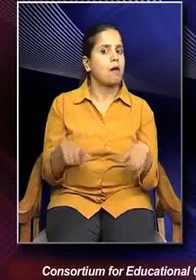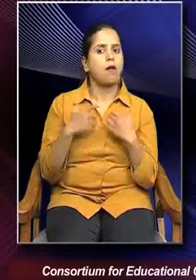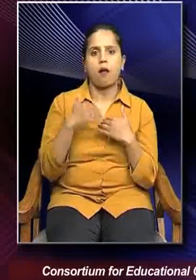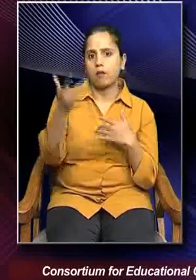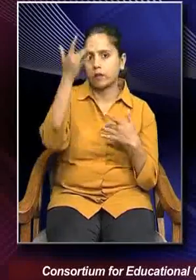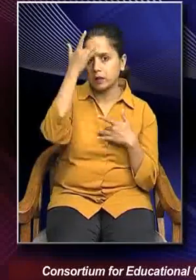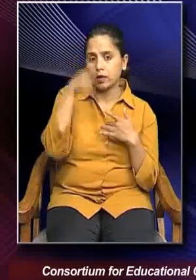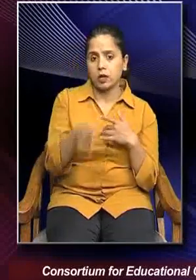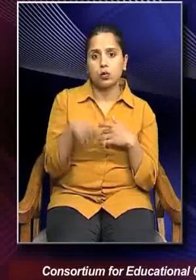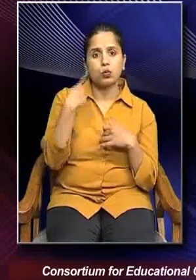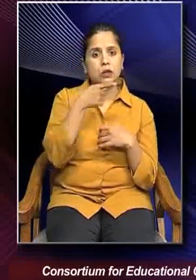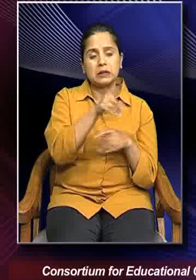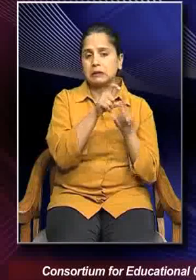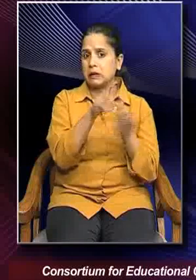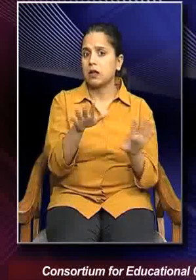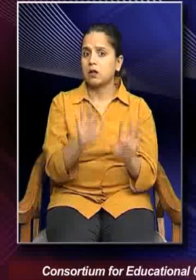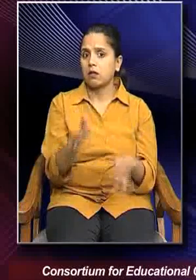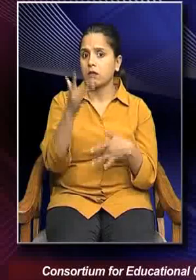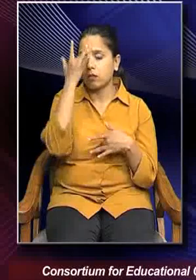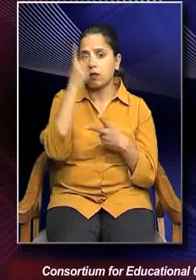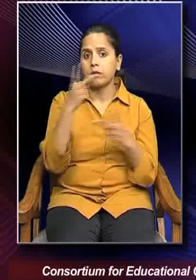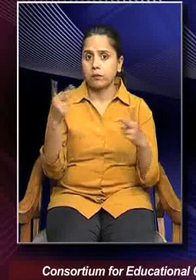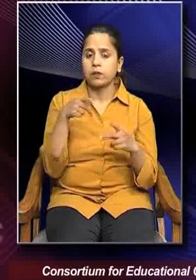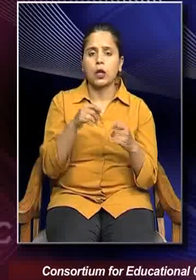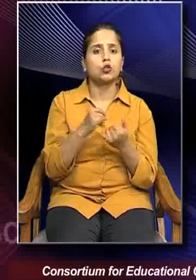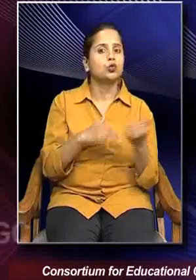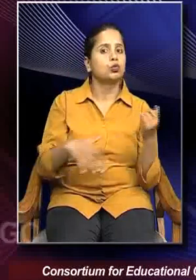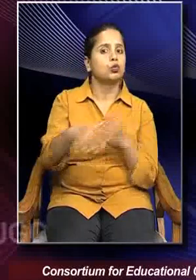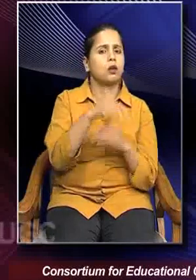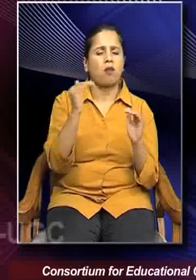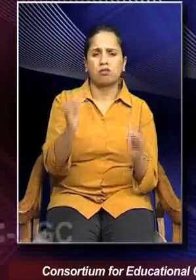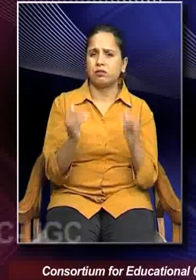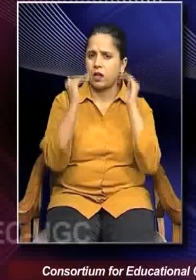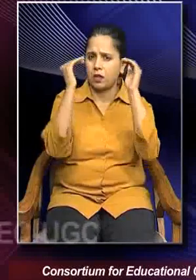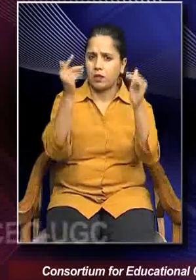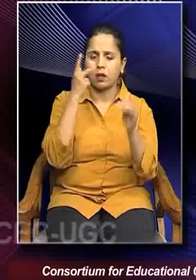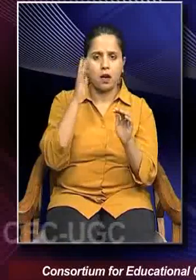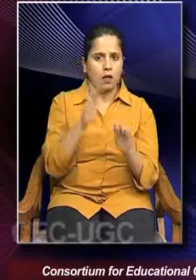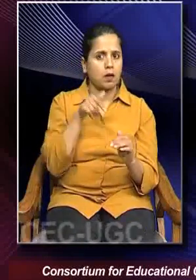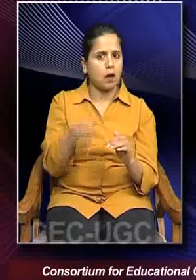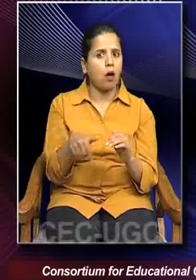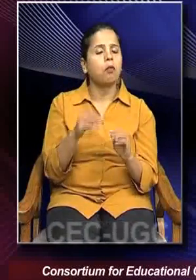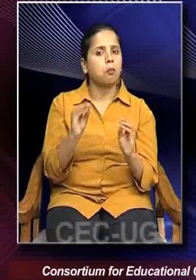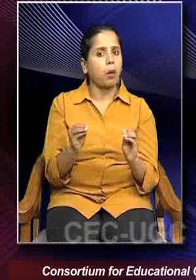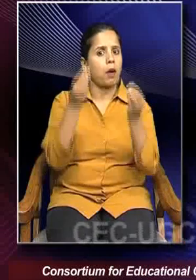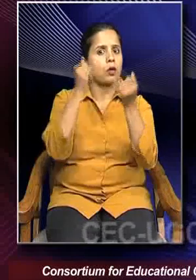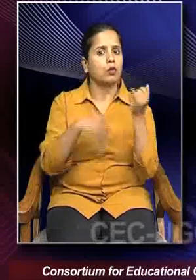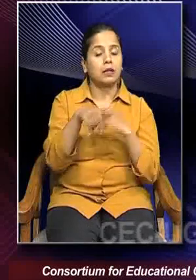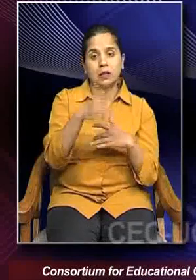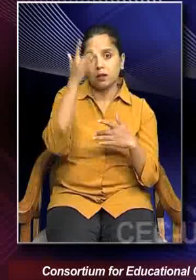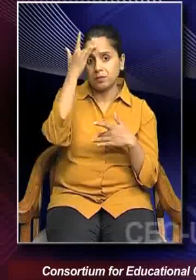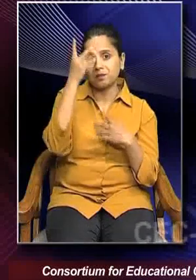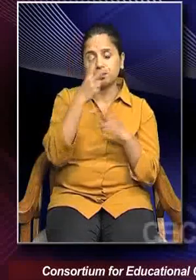which are chronic in nature. And as society becomes highly advanced and economically most prosperous, these